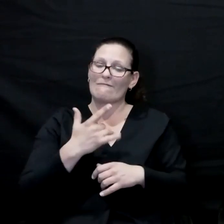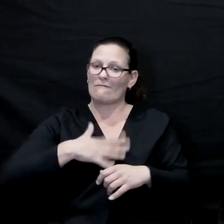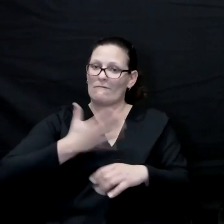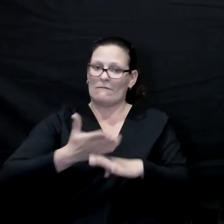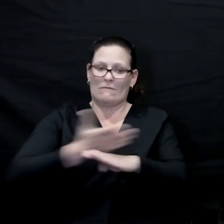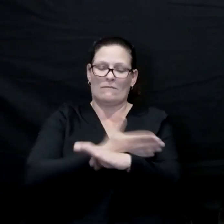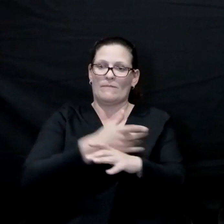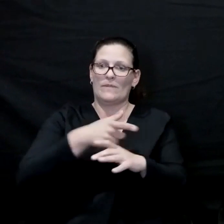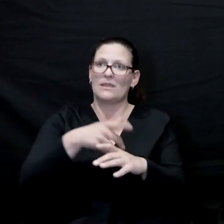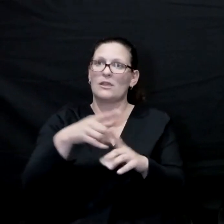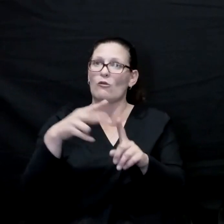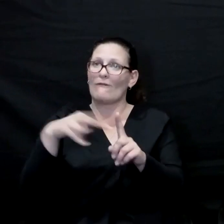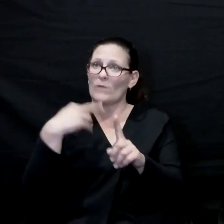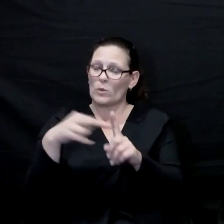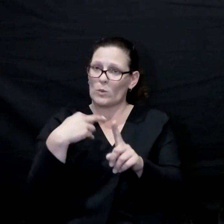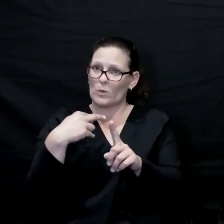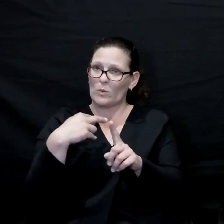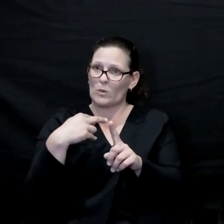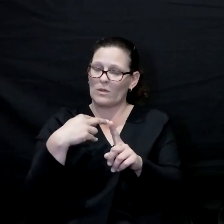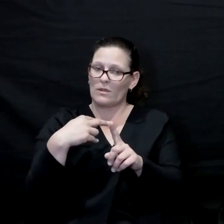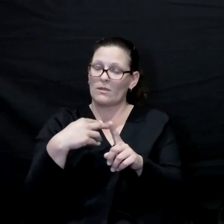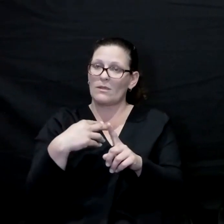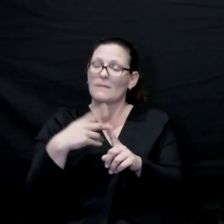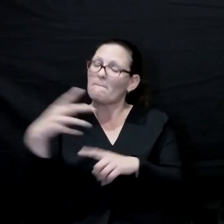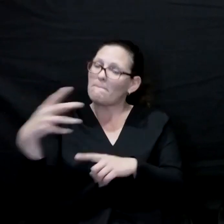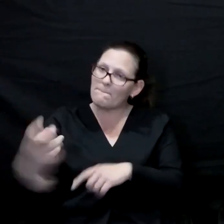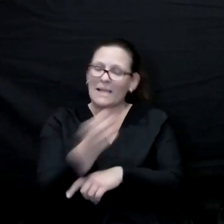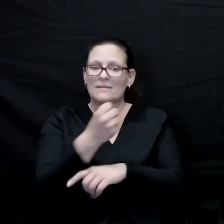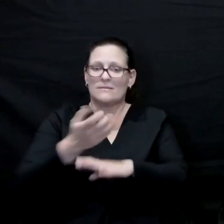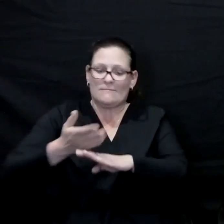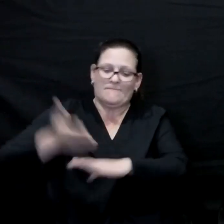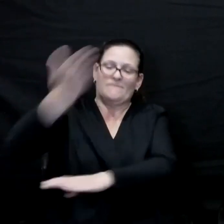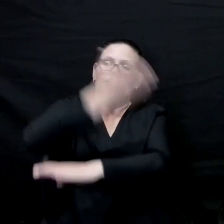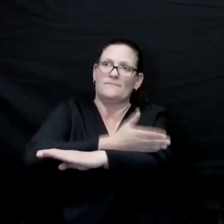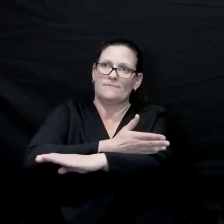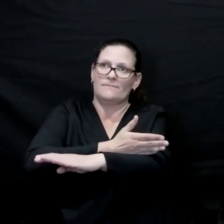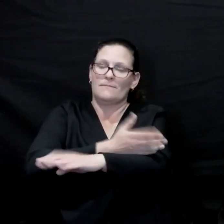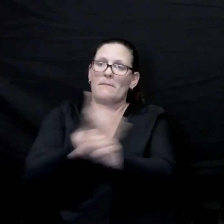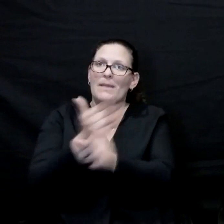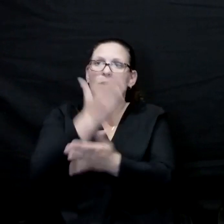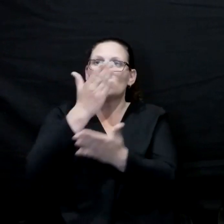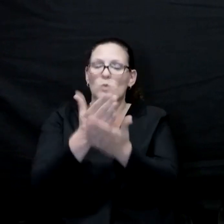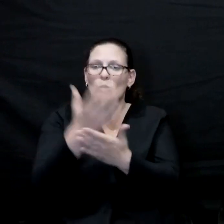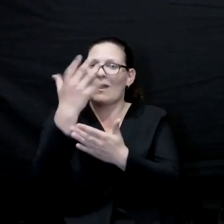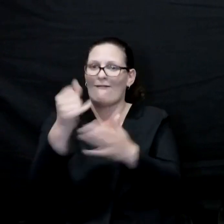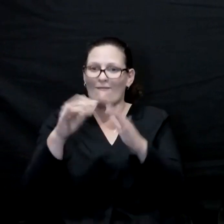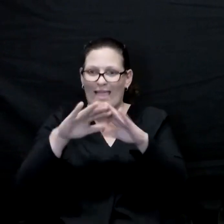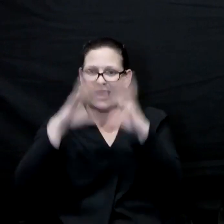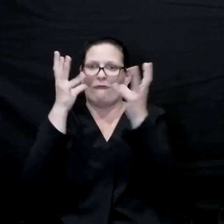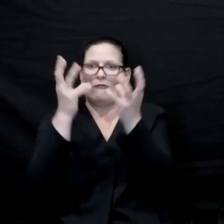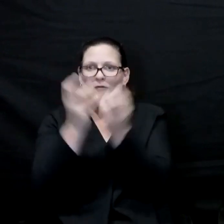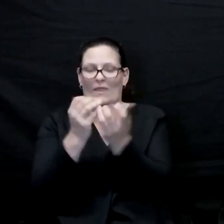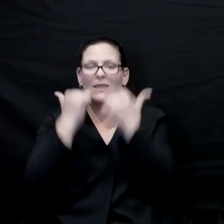firstly, make sure you have all your evidence in on time. So